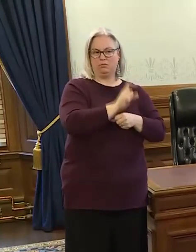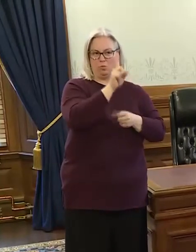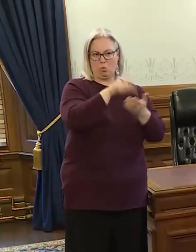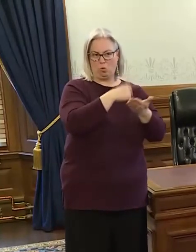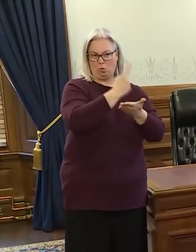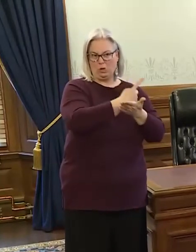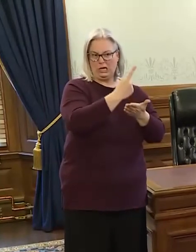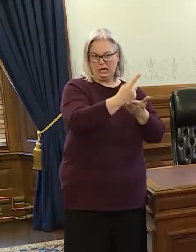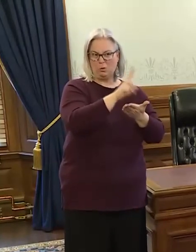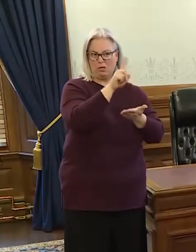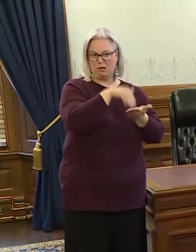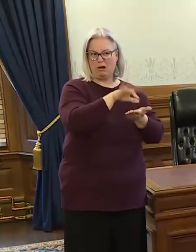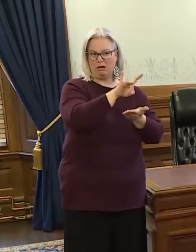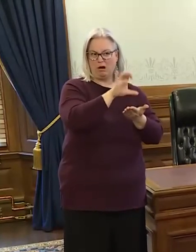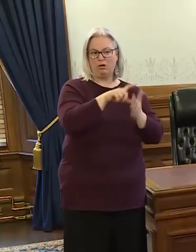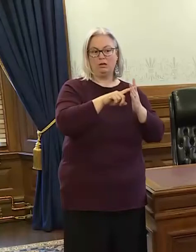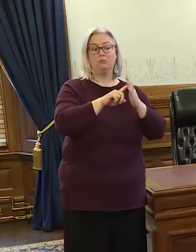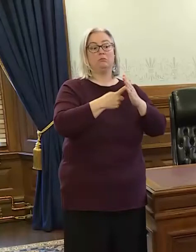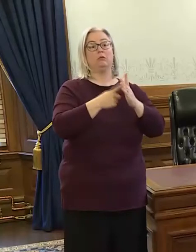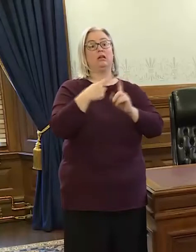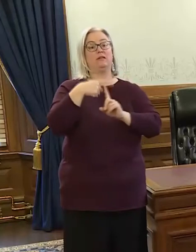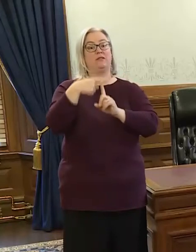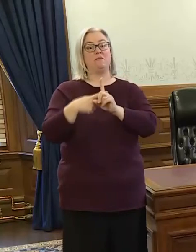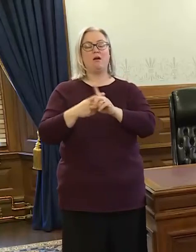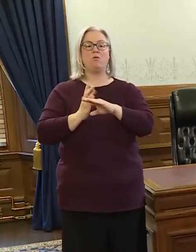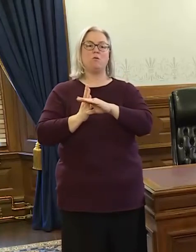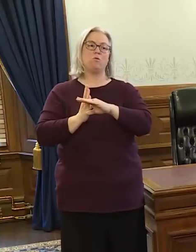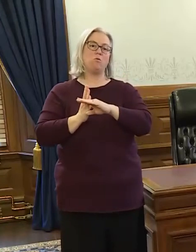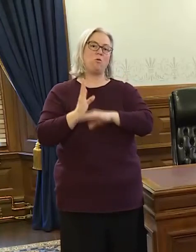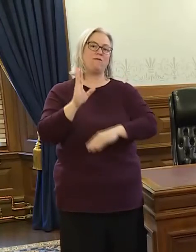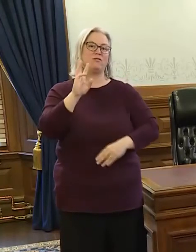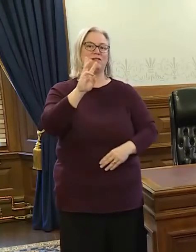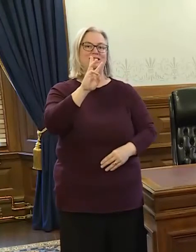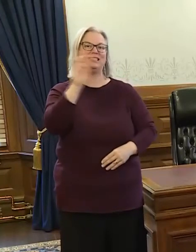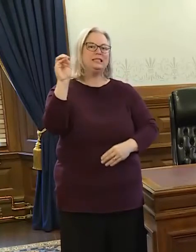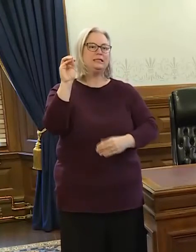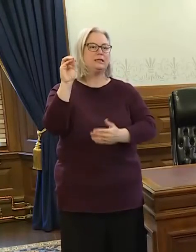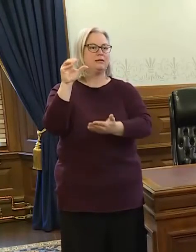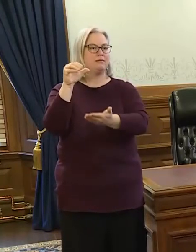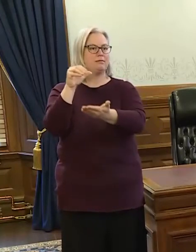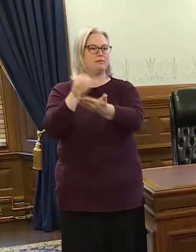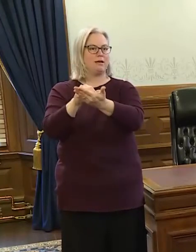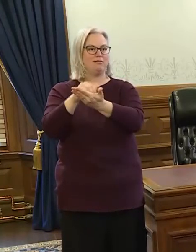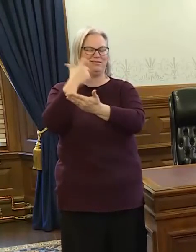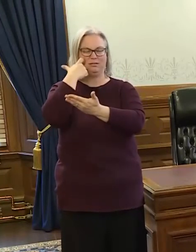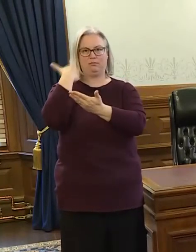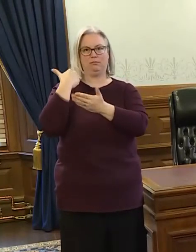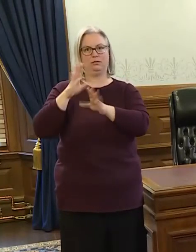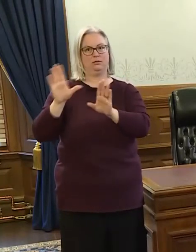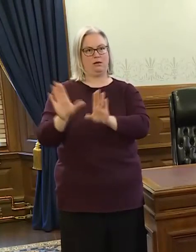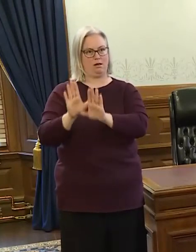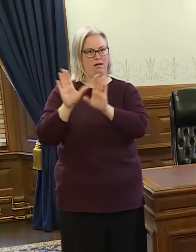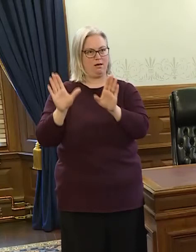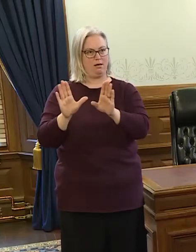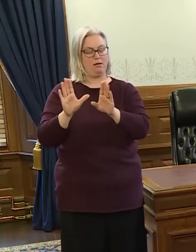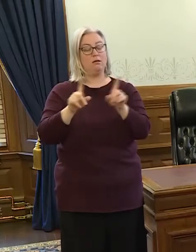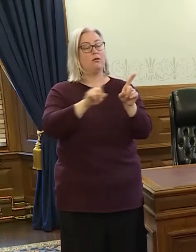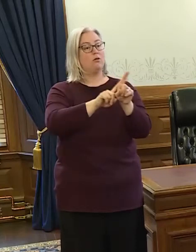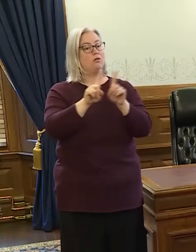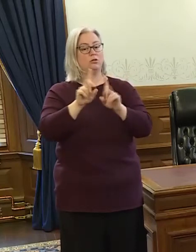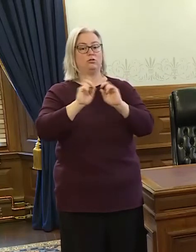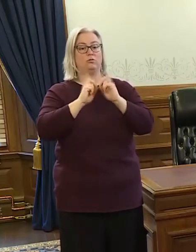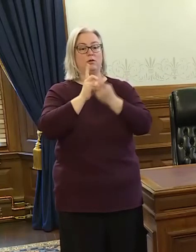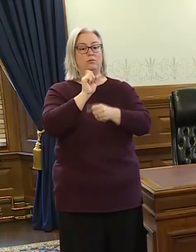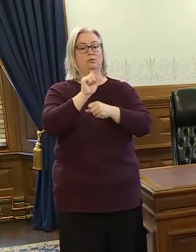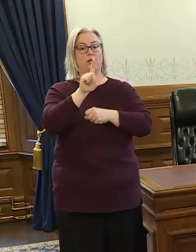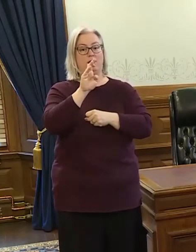week at the beginning of the month to over 60,000 as of Sunday. Additionally, the Department